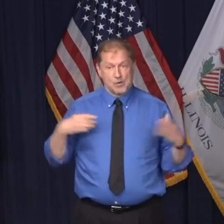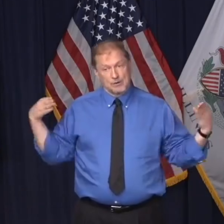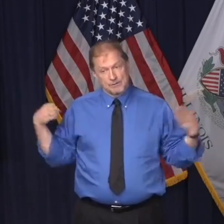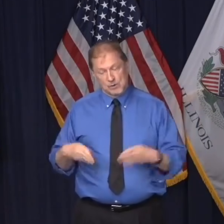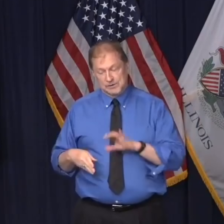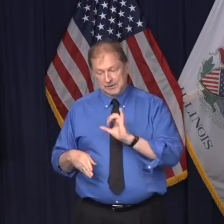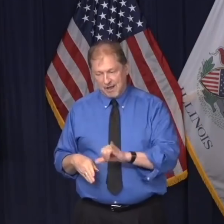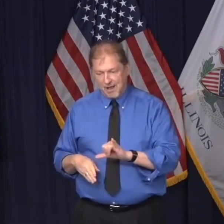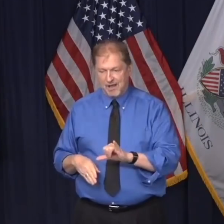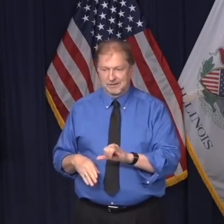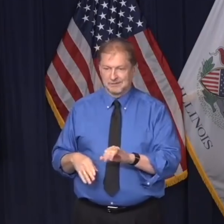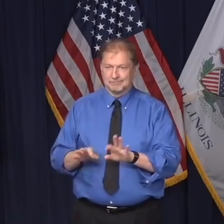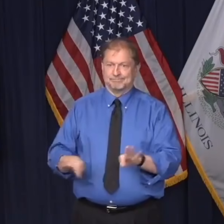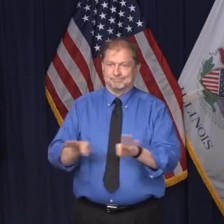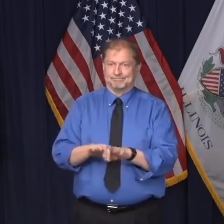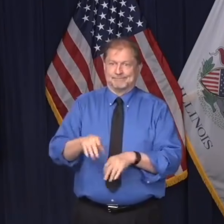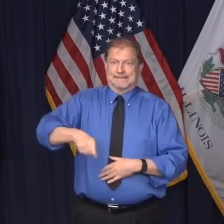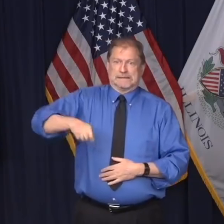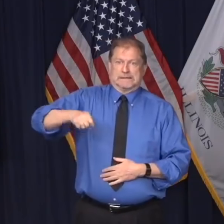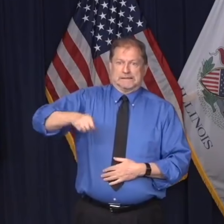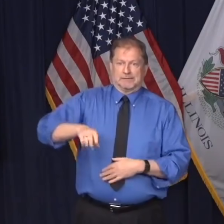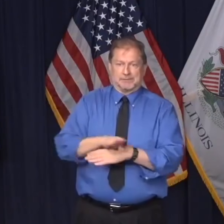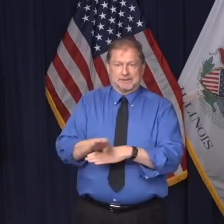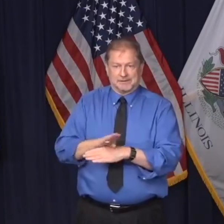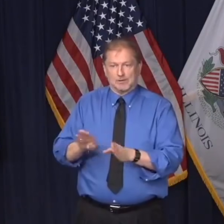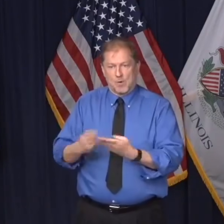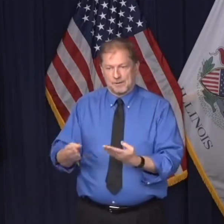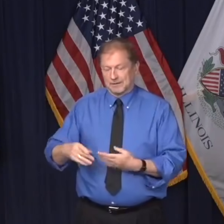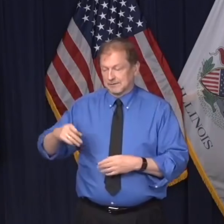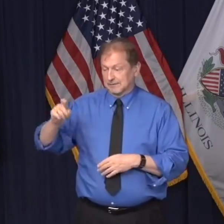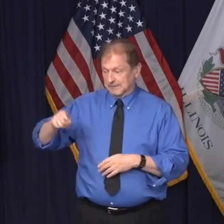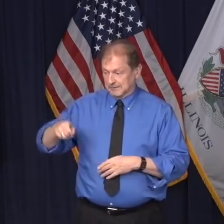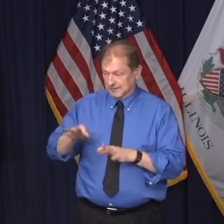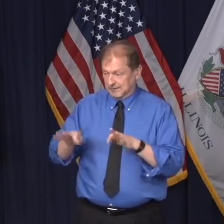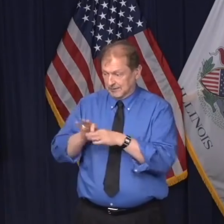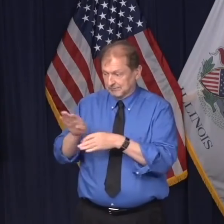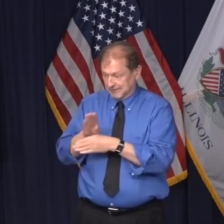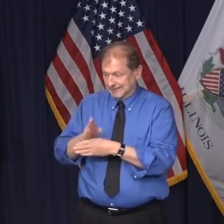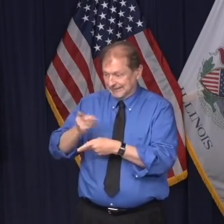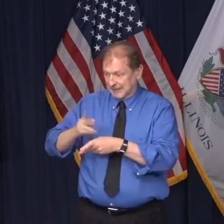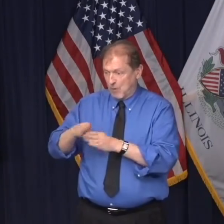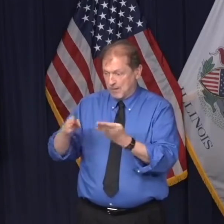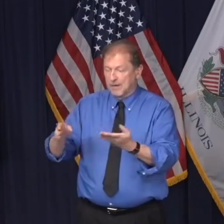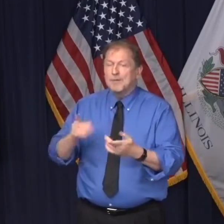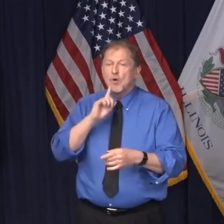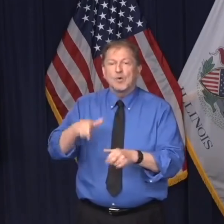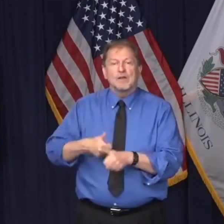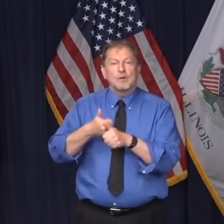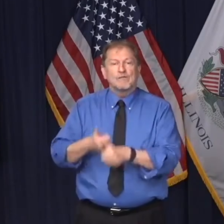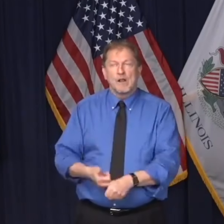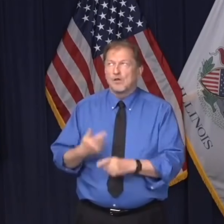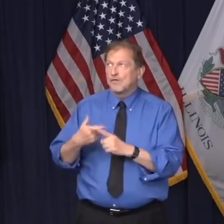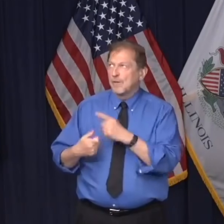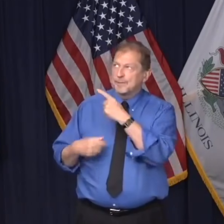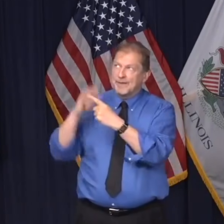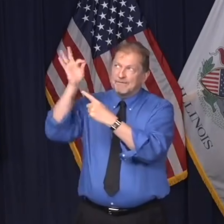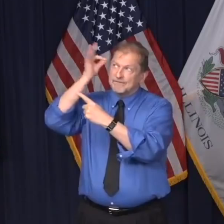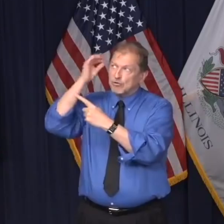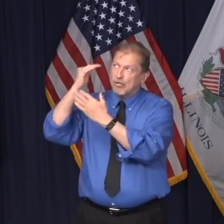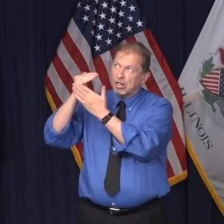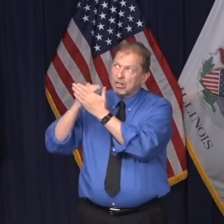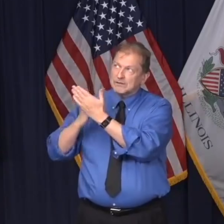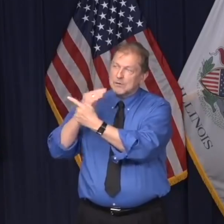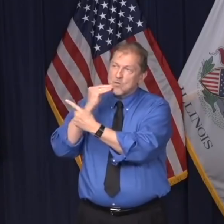on essential businesses, and we've tried to follow the guidelines of the federal Homeland Security list